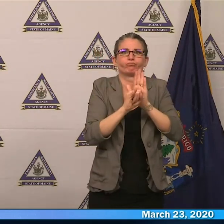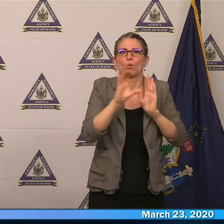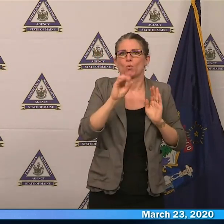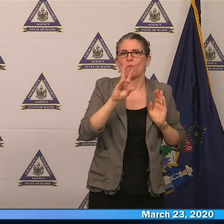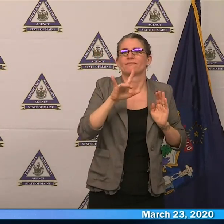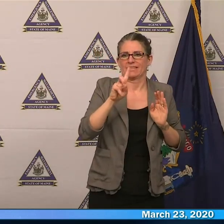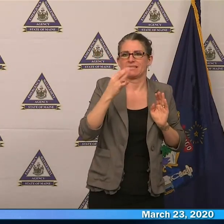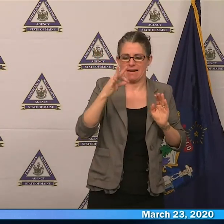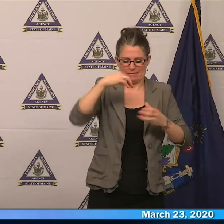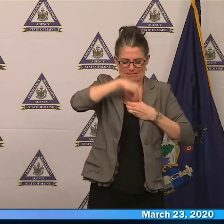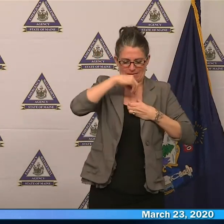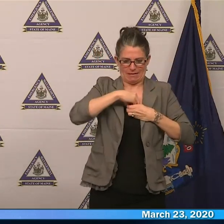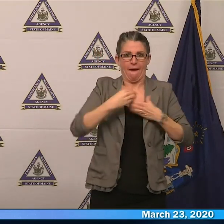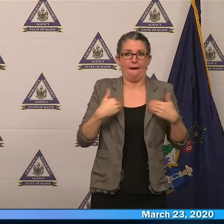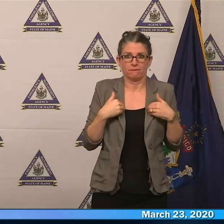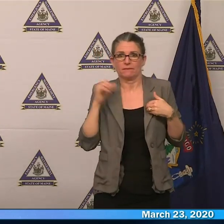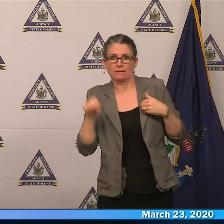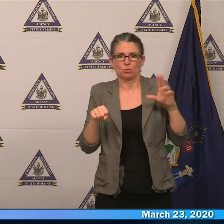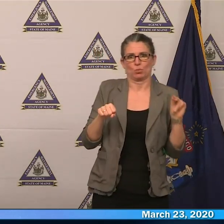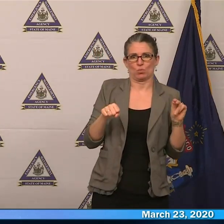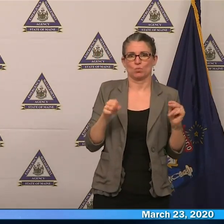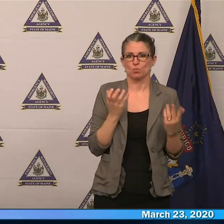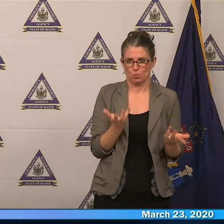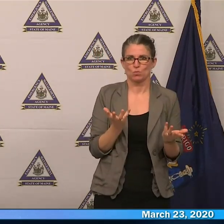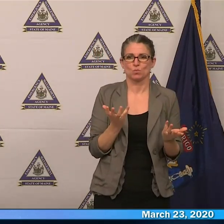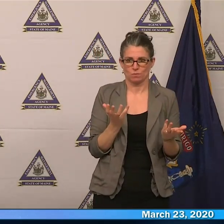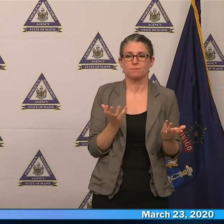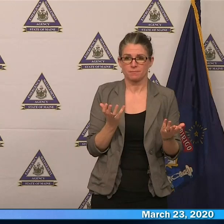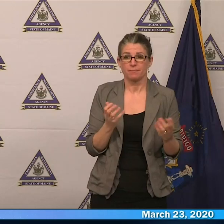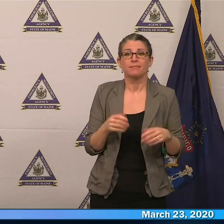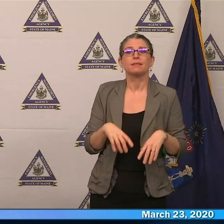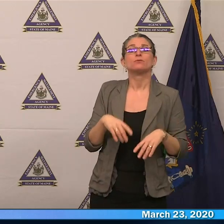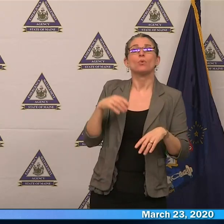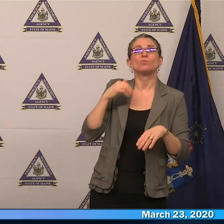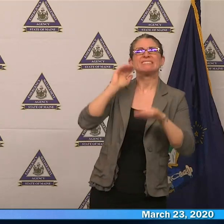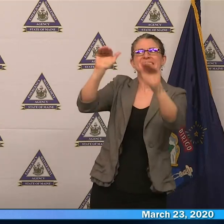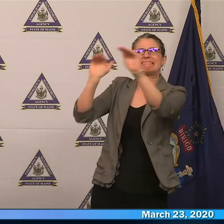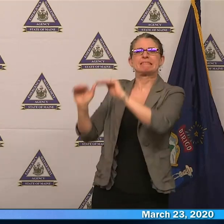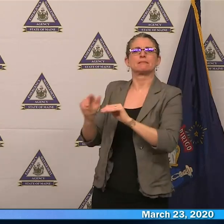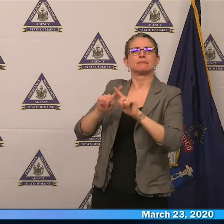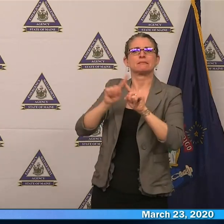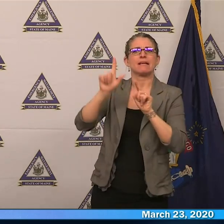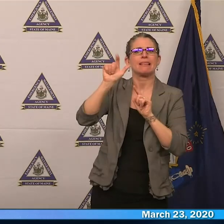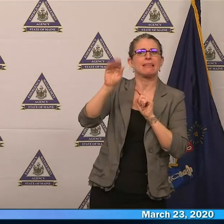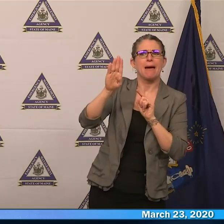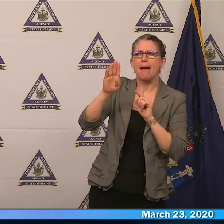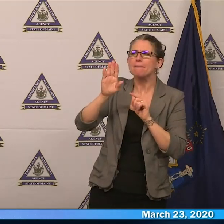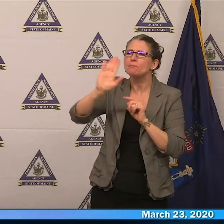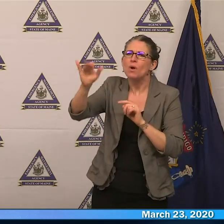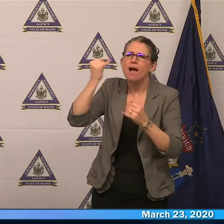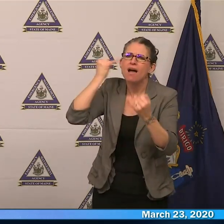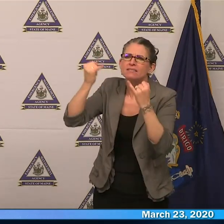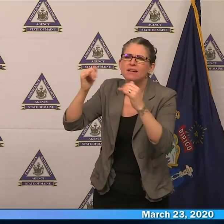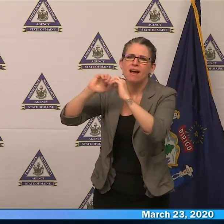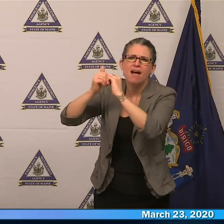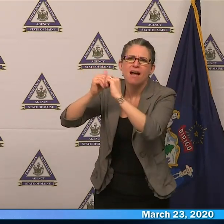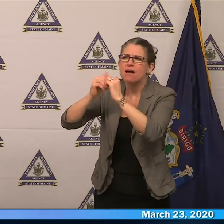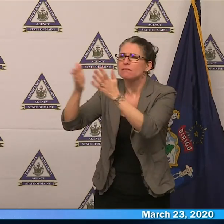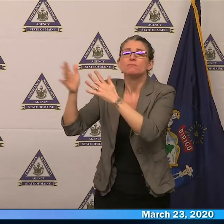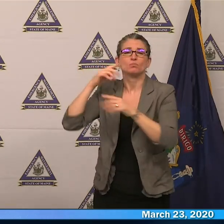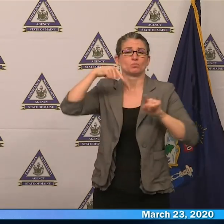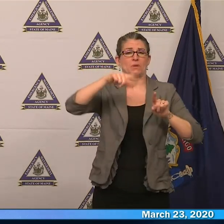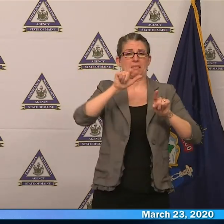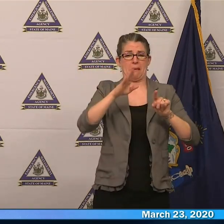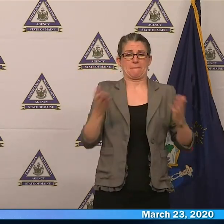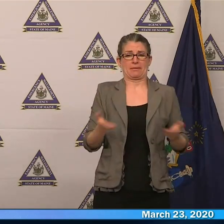their availability and their capacity to do testing. These are groups like Quest and LabCorp, as well as some others